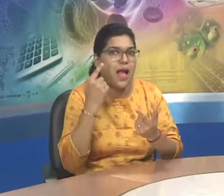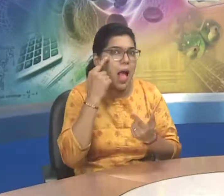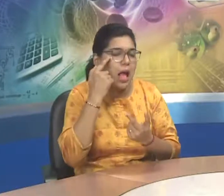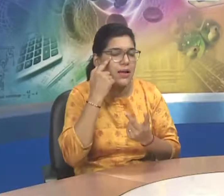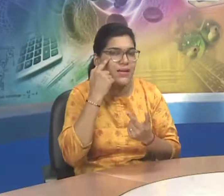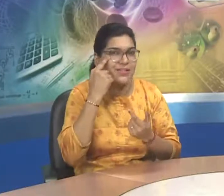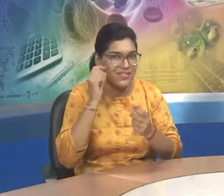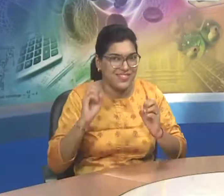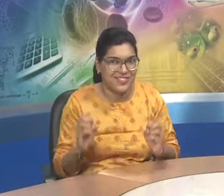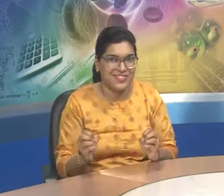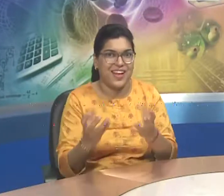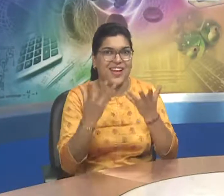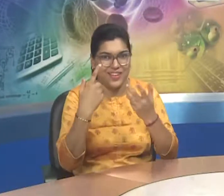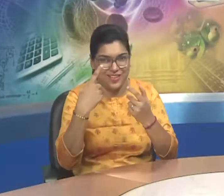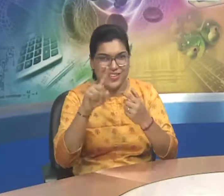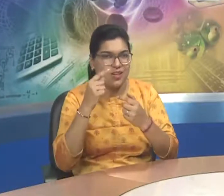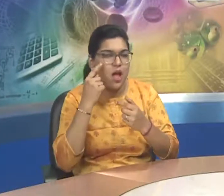eye infection.